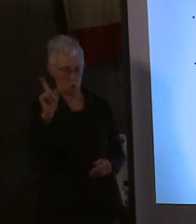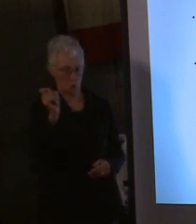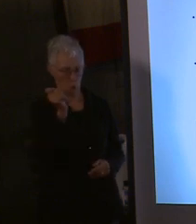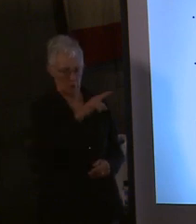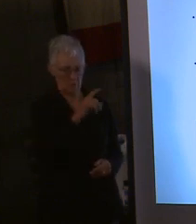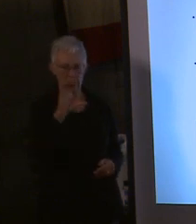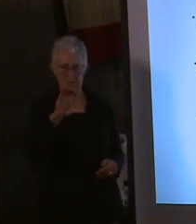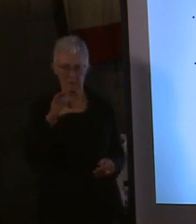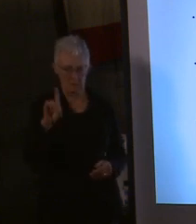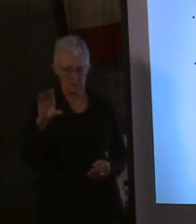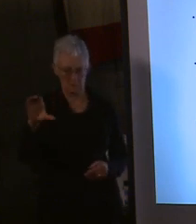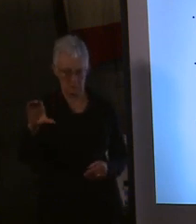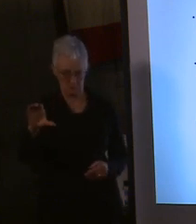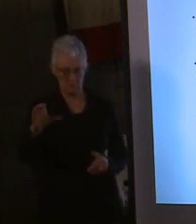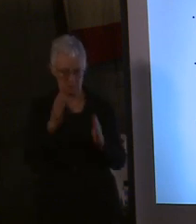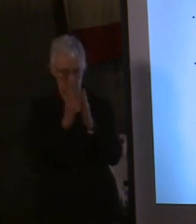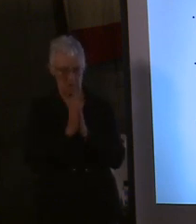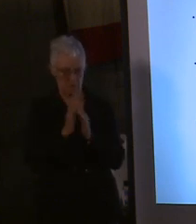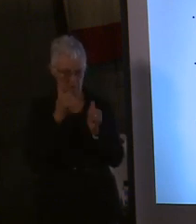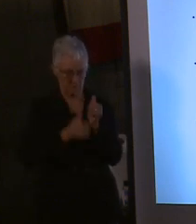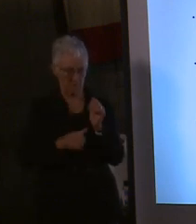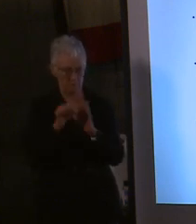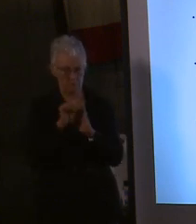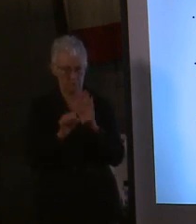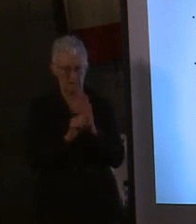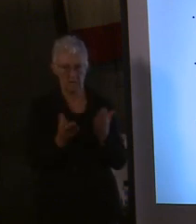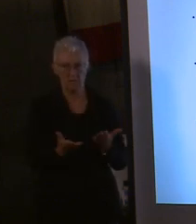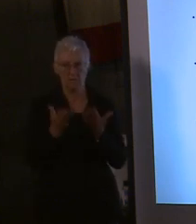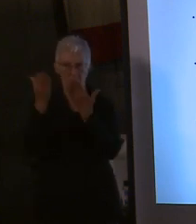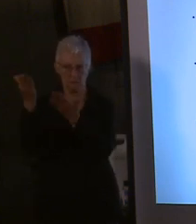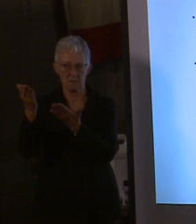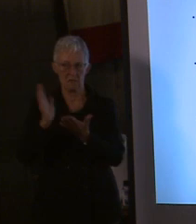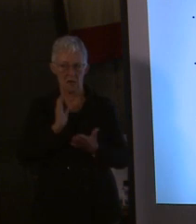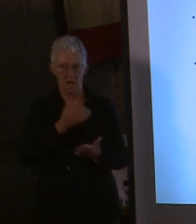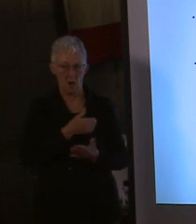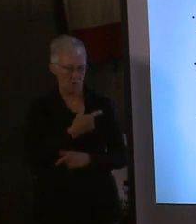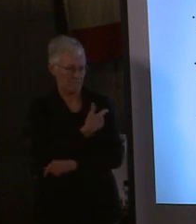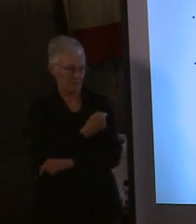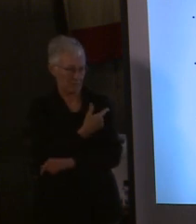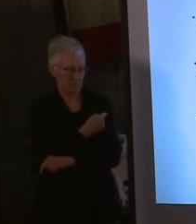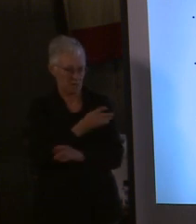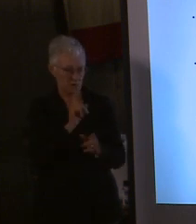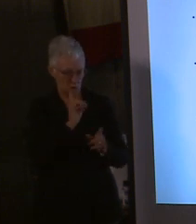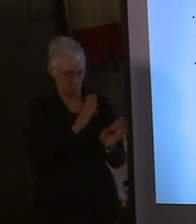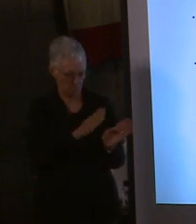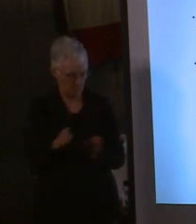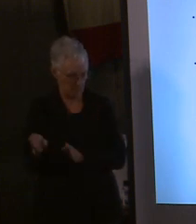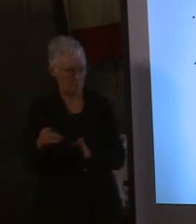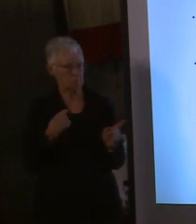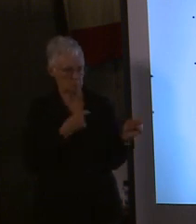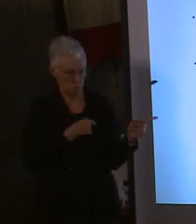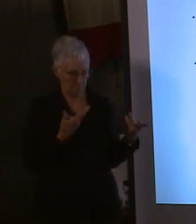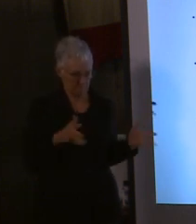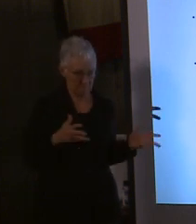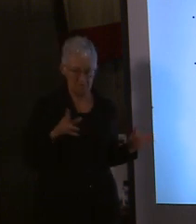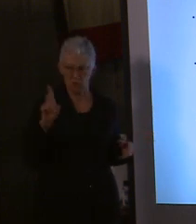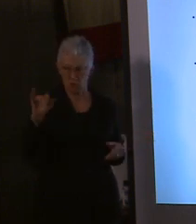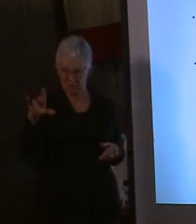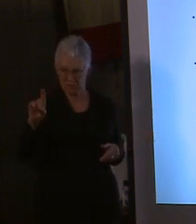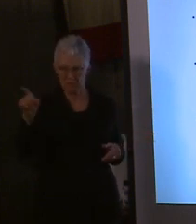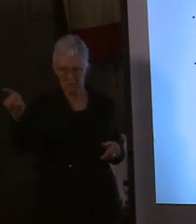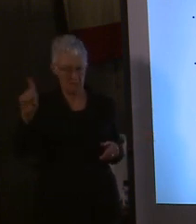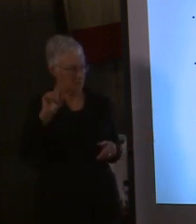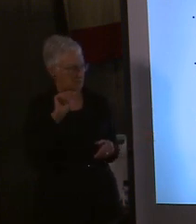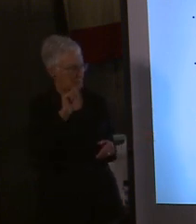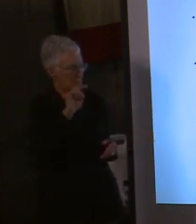the CDC wanted us to submit our vaccination plan by October 16th. Did we submit it? Yes, we did. And Danette, do you want to come up and talk